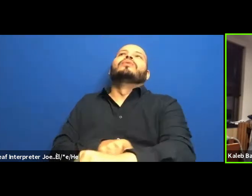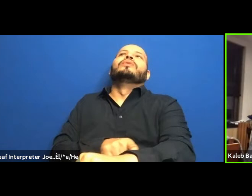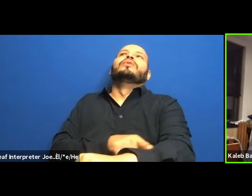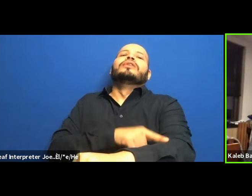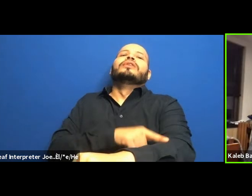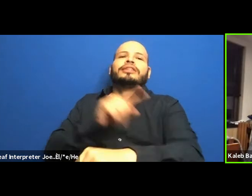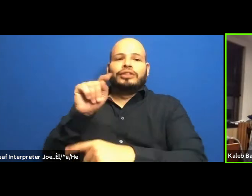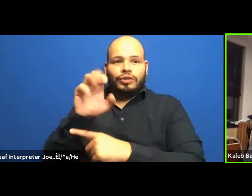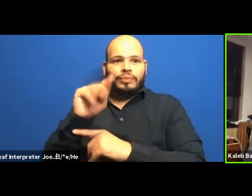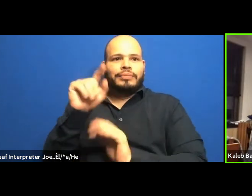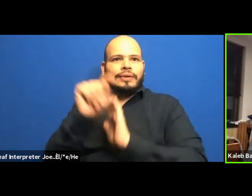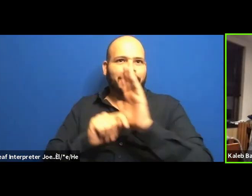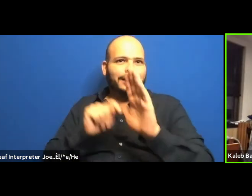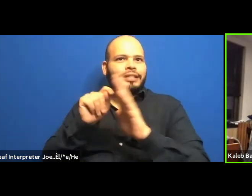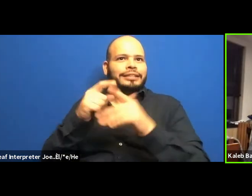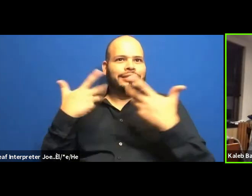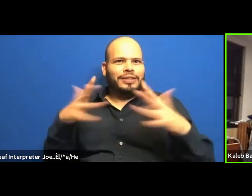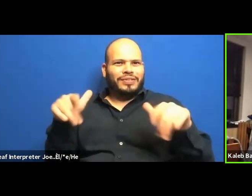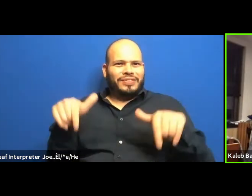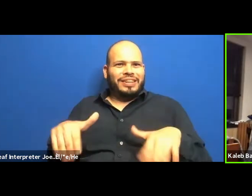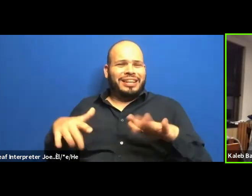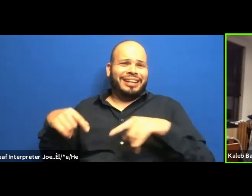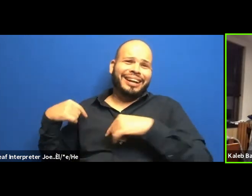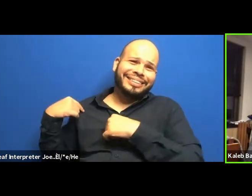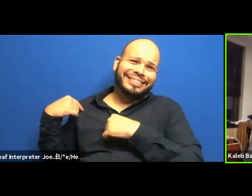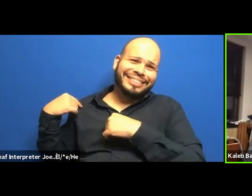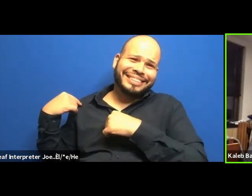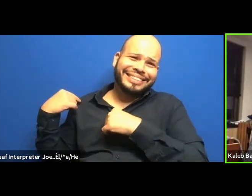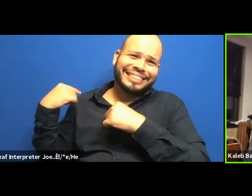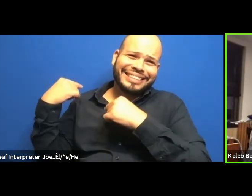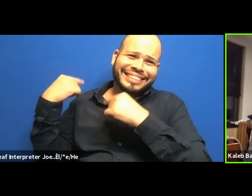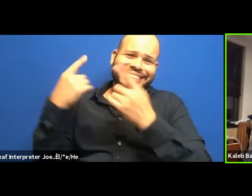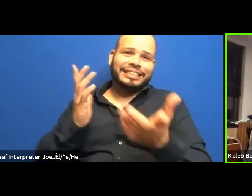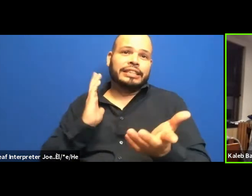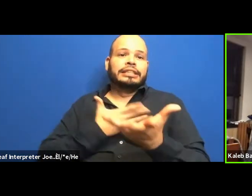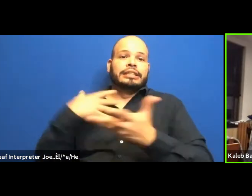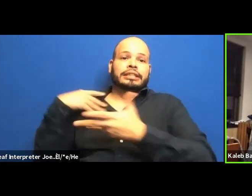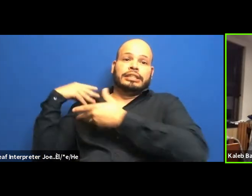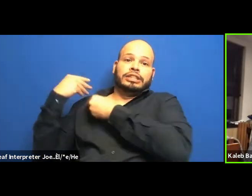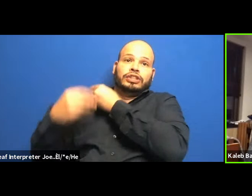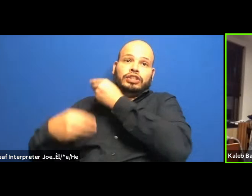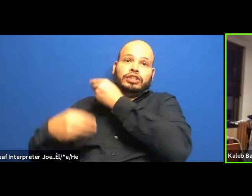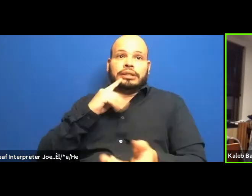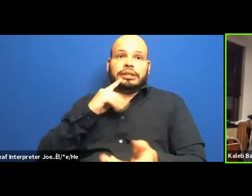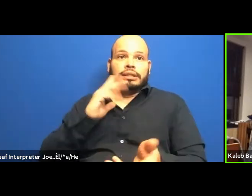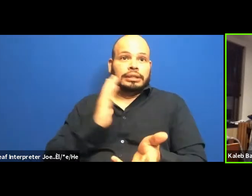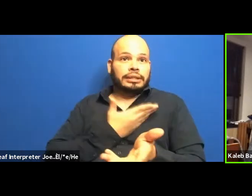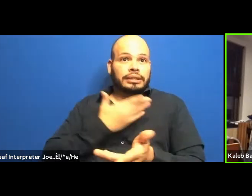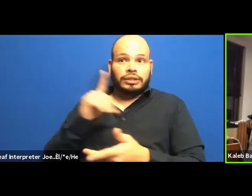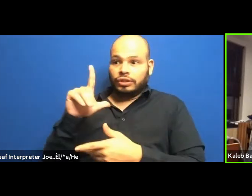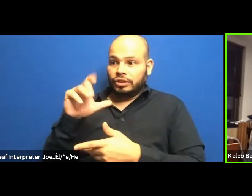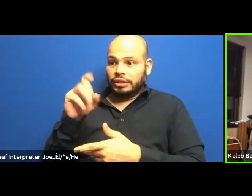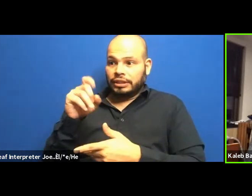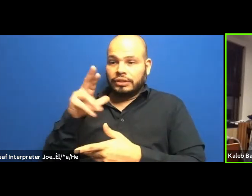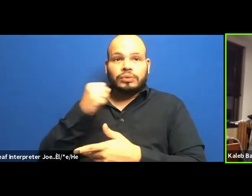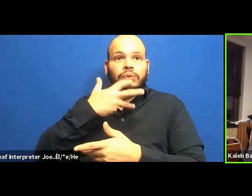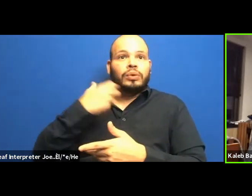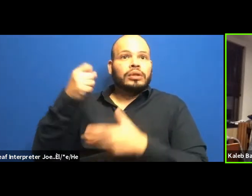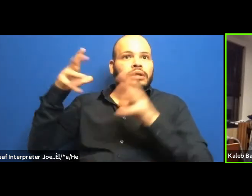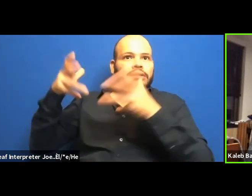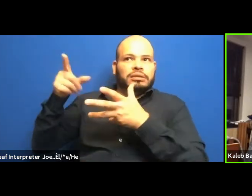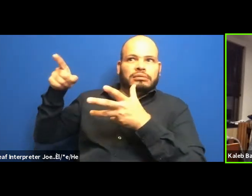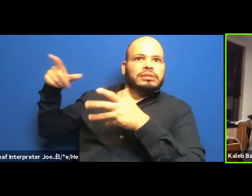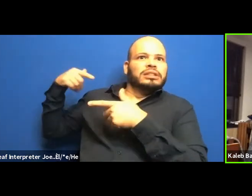new gadgets, but they still can't beat our old fashioned energy